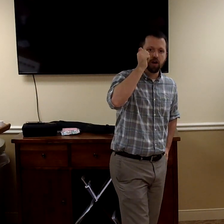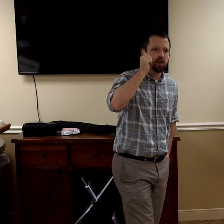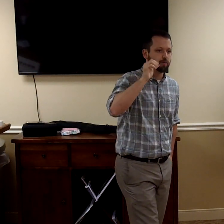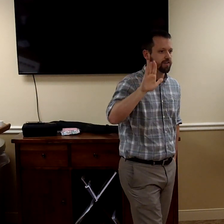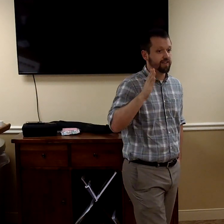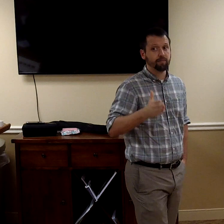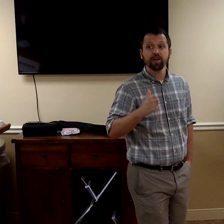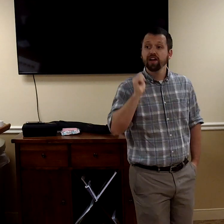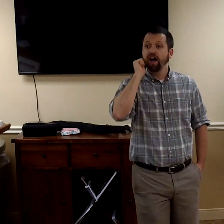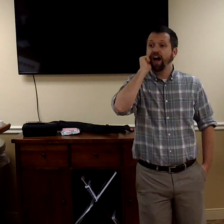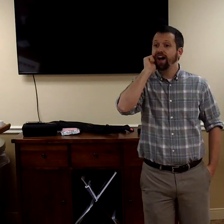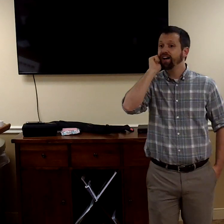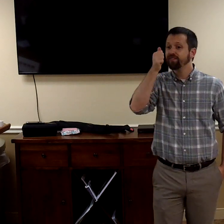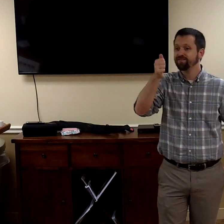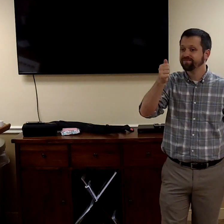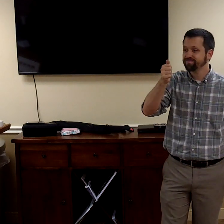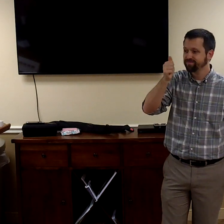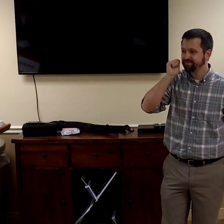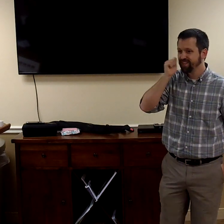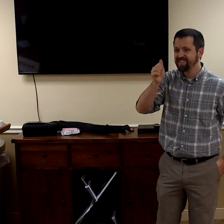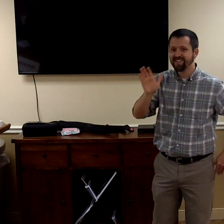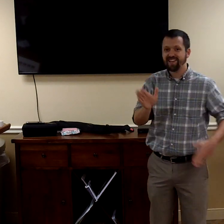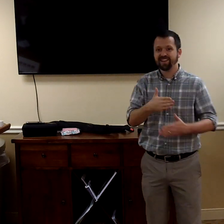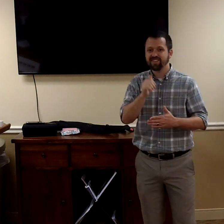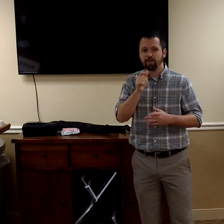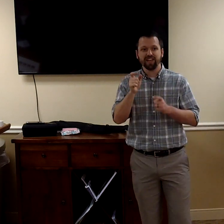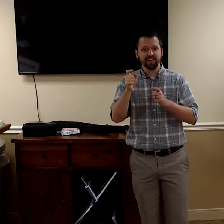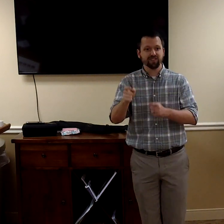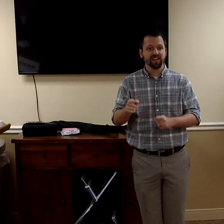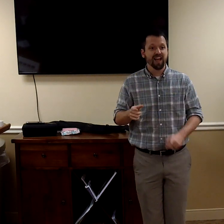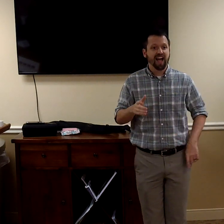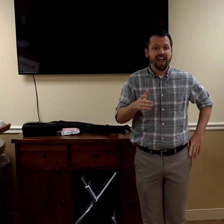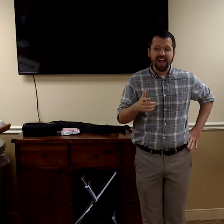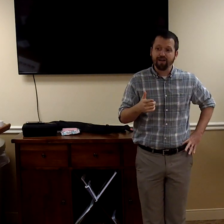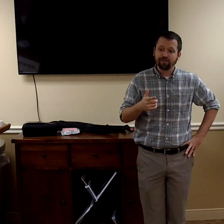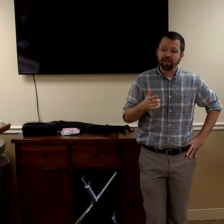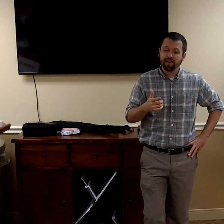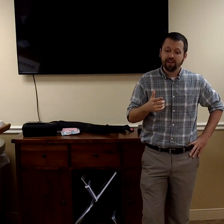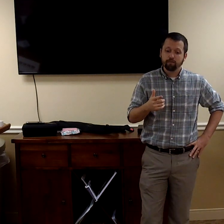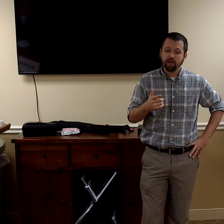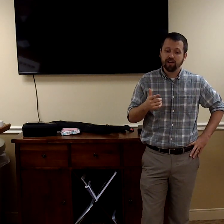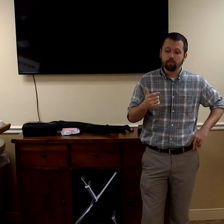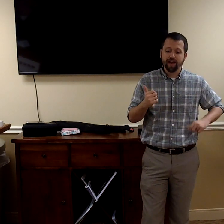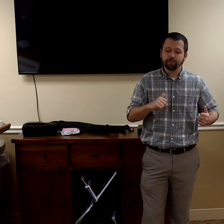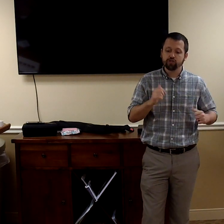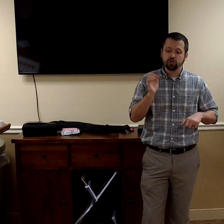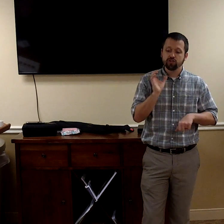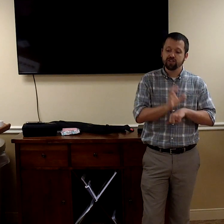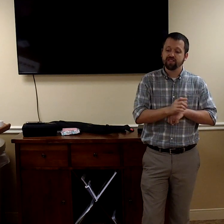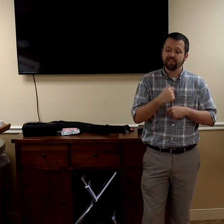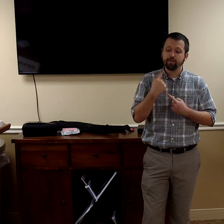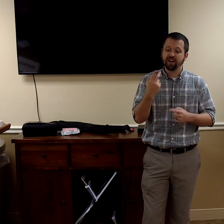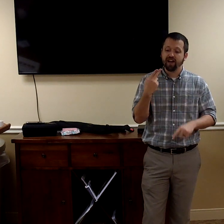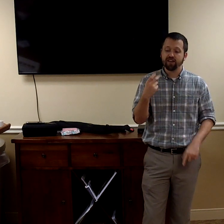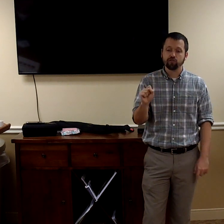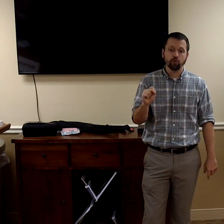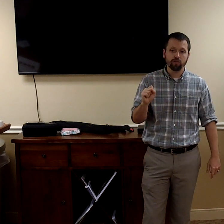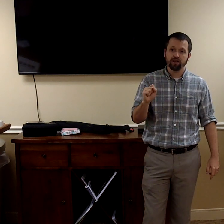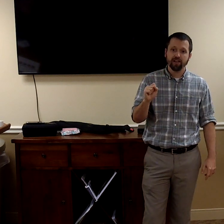I'm going to stop. Singing is not my gift. I have been in Baptist churches since I've been in high school.